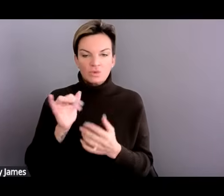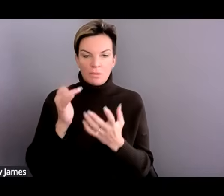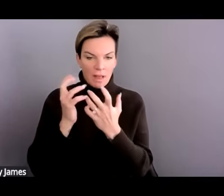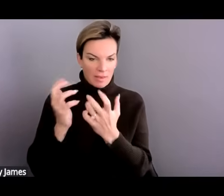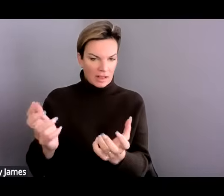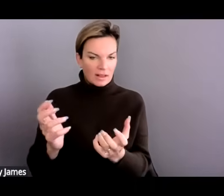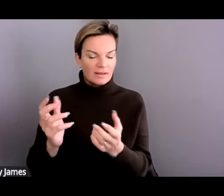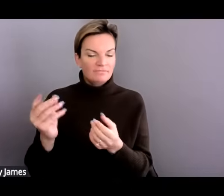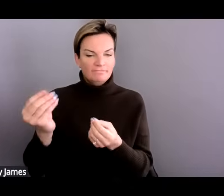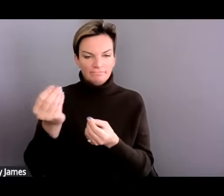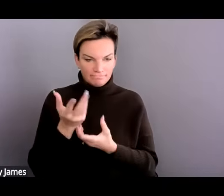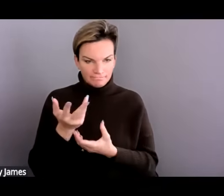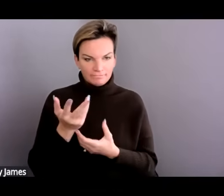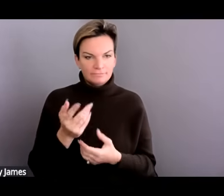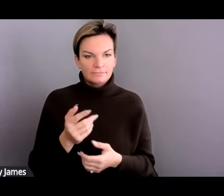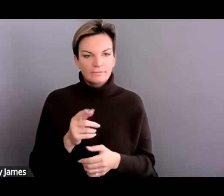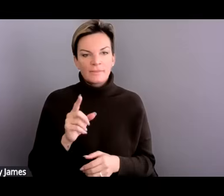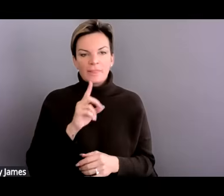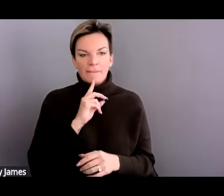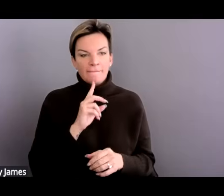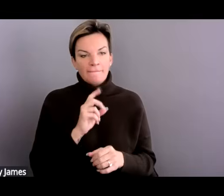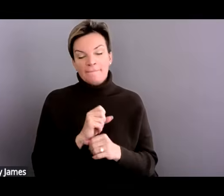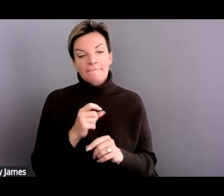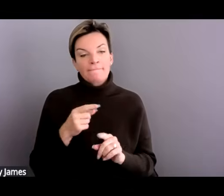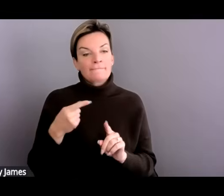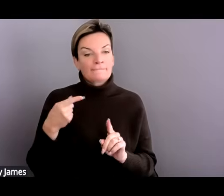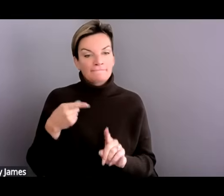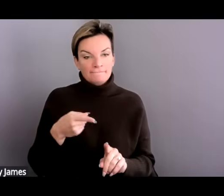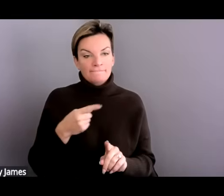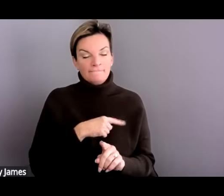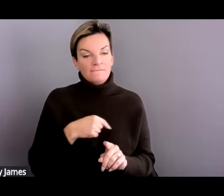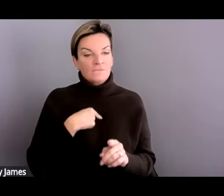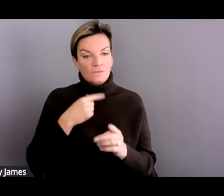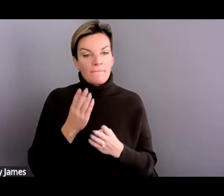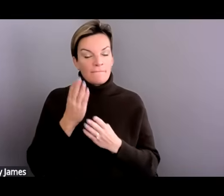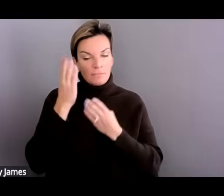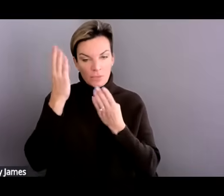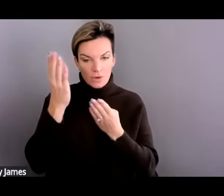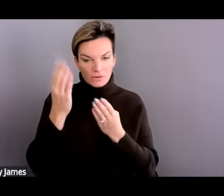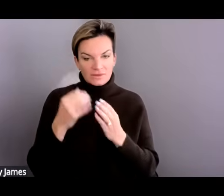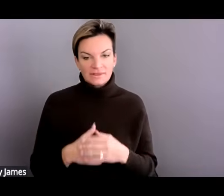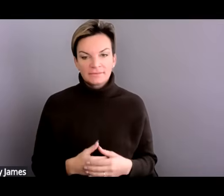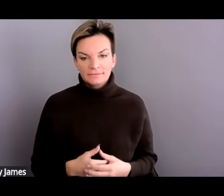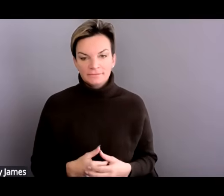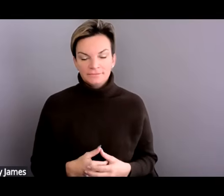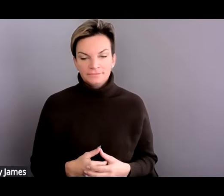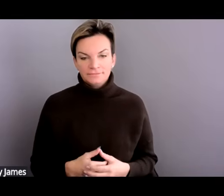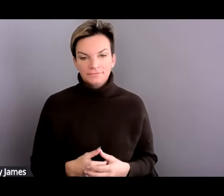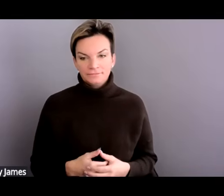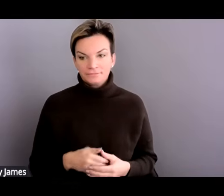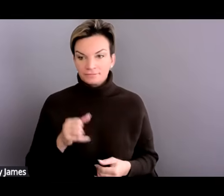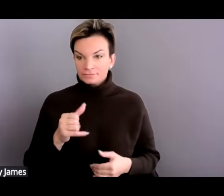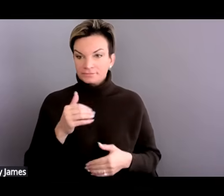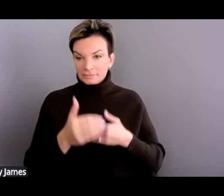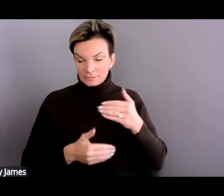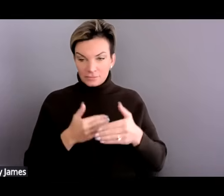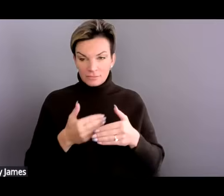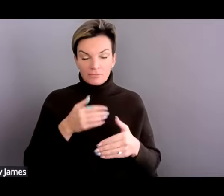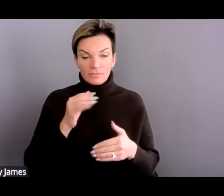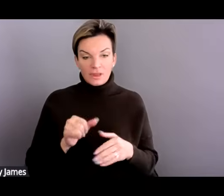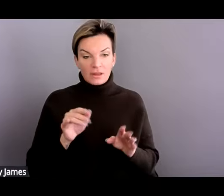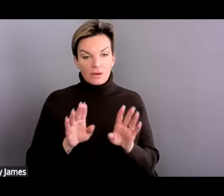you is the product of that, which is what the Bureau is proposing, be the procedure that the Bureau of